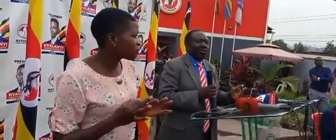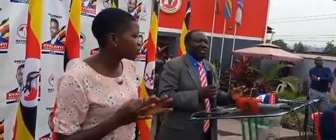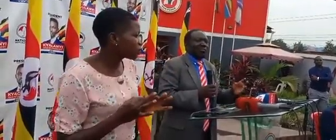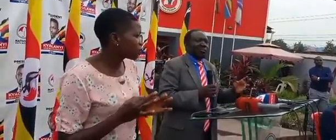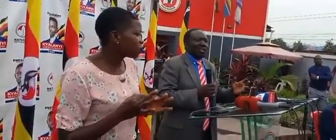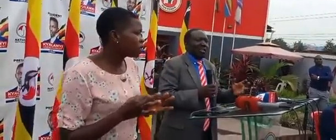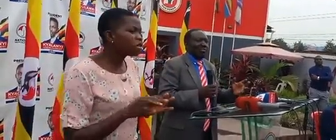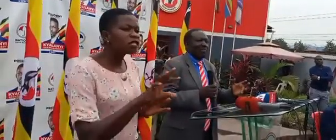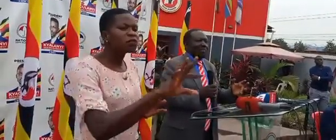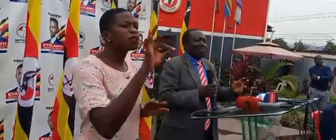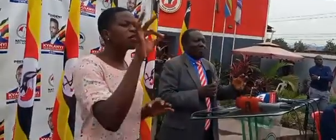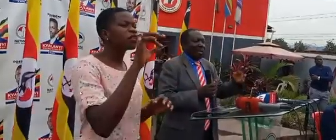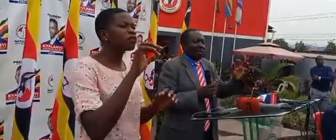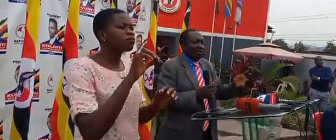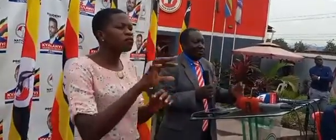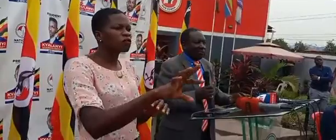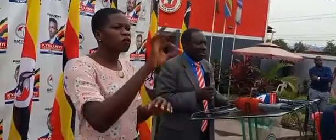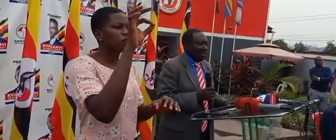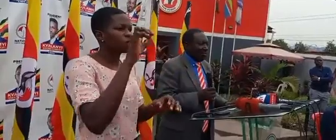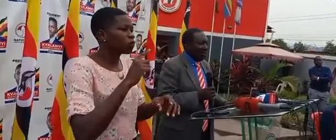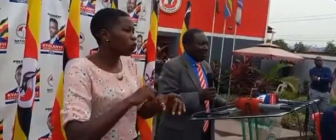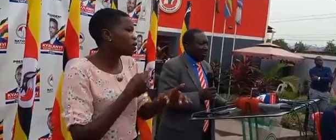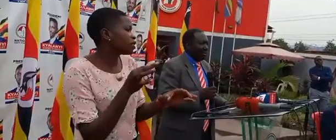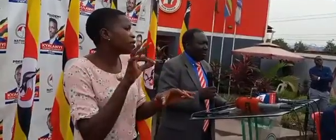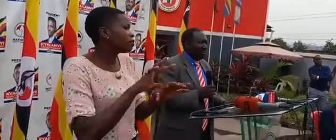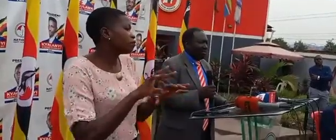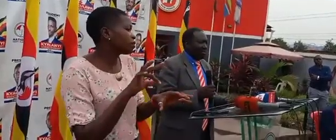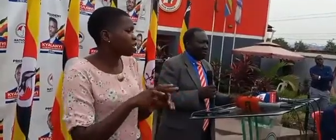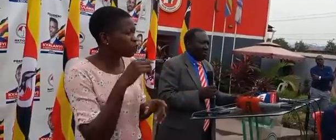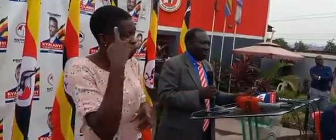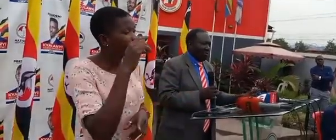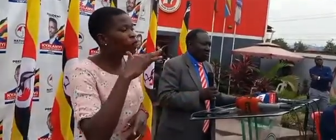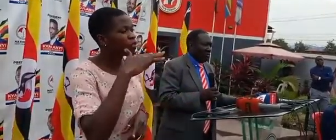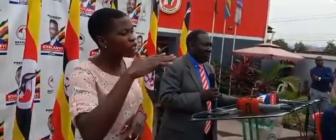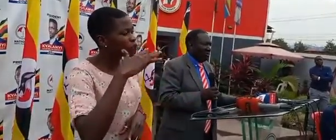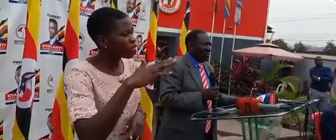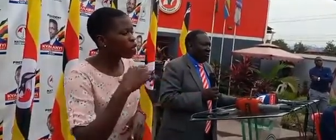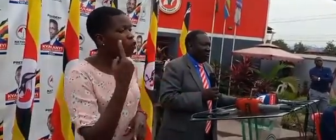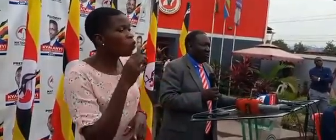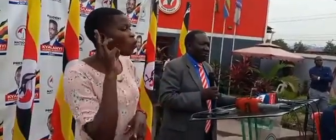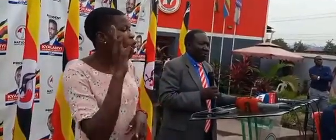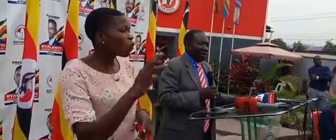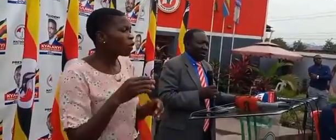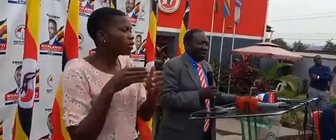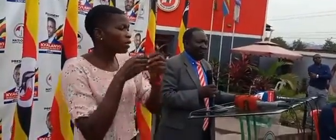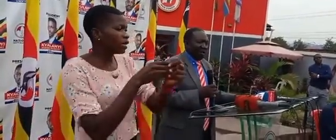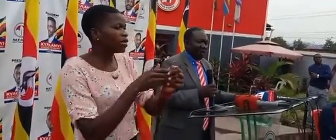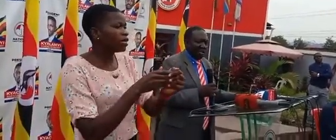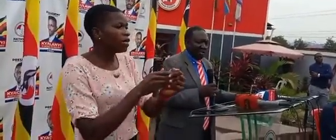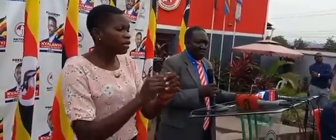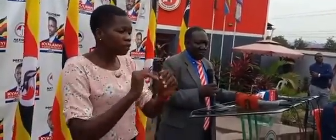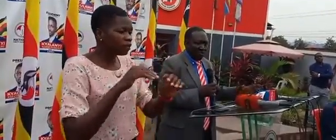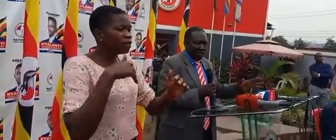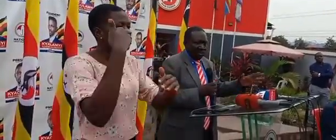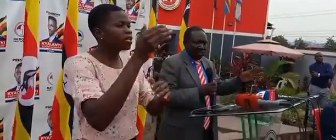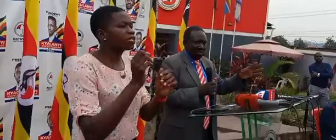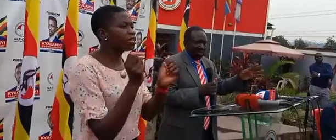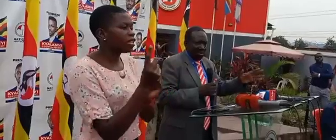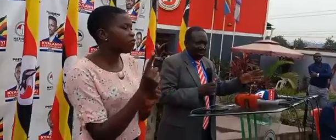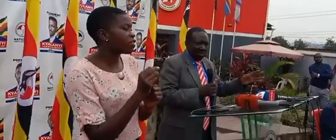kwe kulonda speaker agenda okukulira gundi olukiiko olukulu olwa parliament